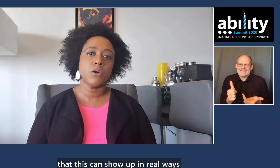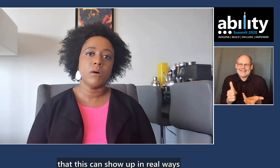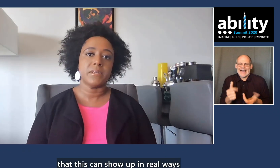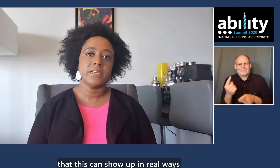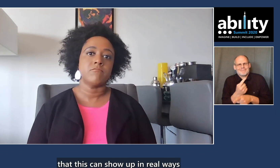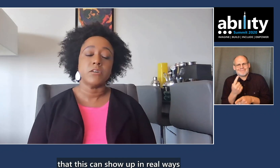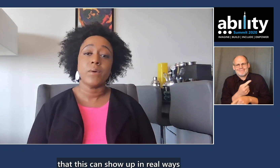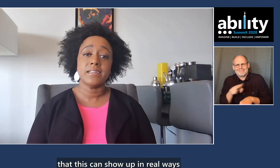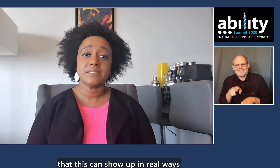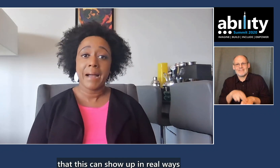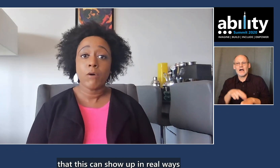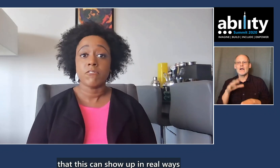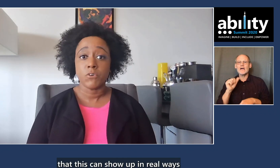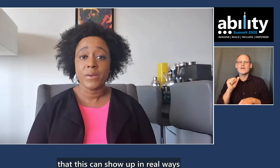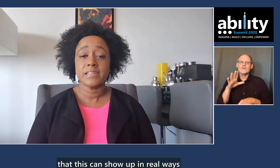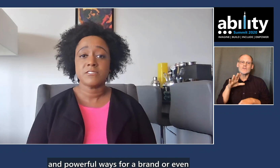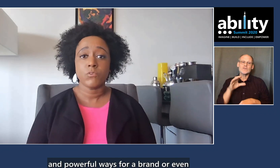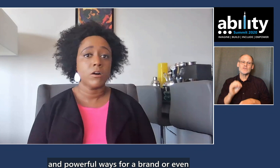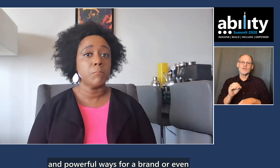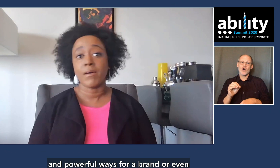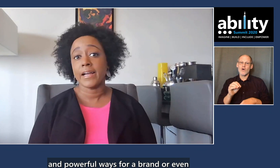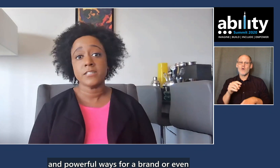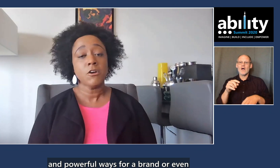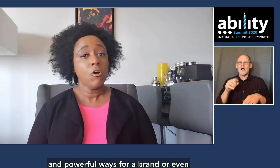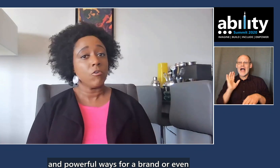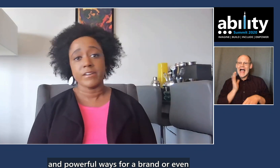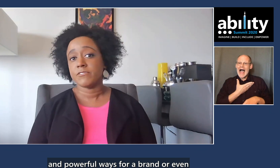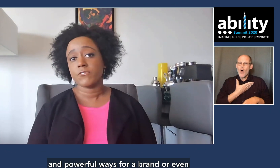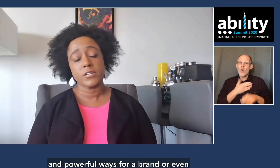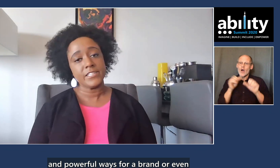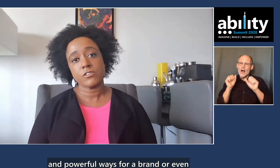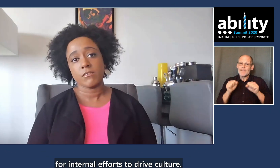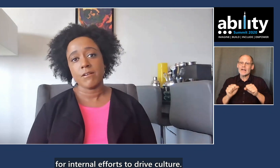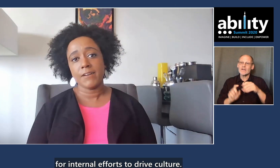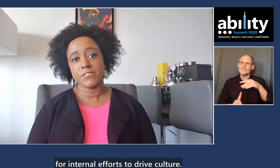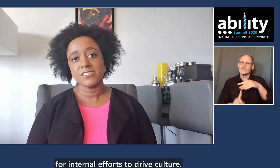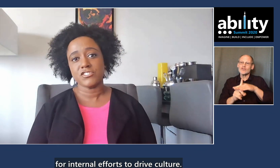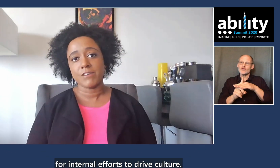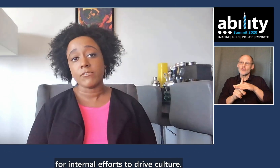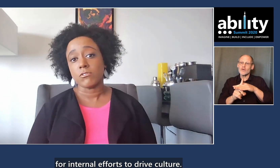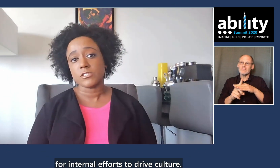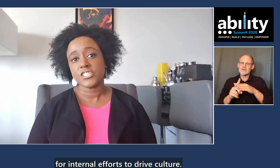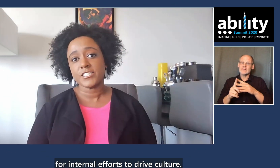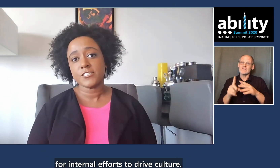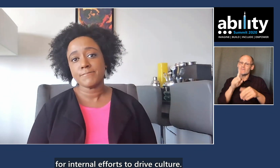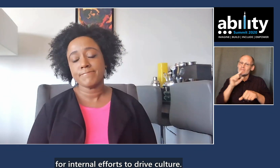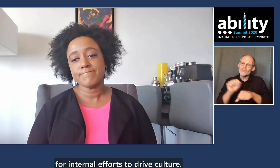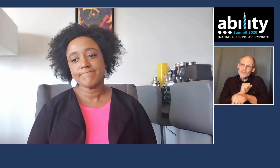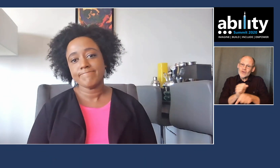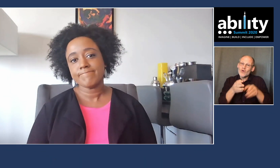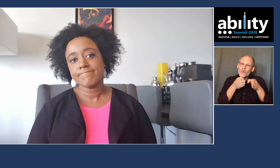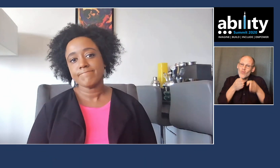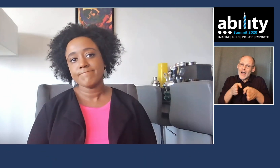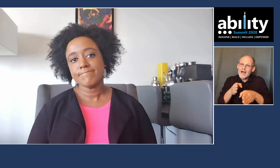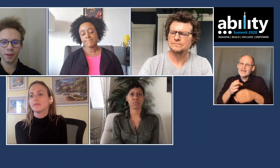that this can show up in real ways and powerful ways for a brand or even for internal efforts to drive culture change.